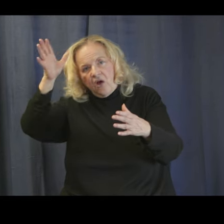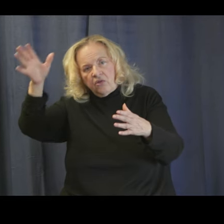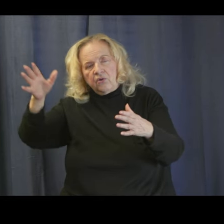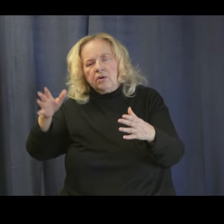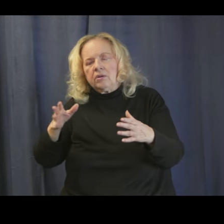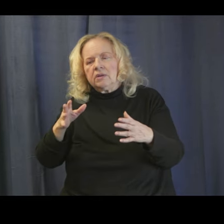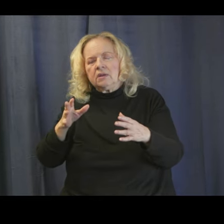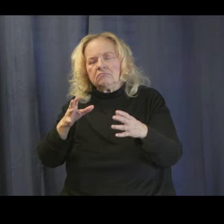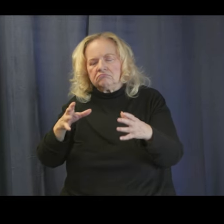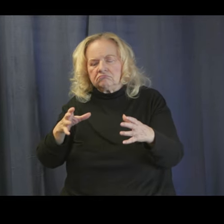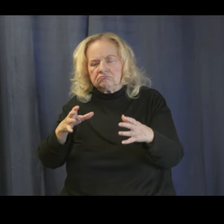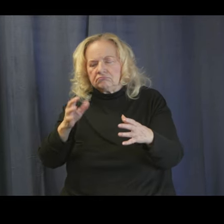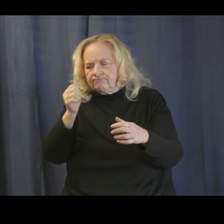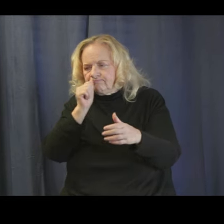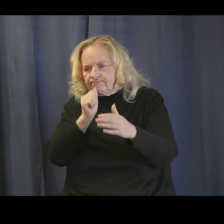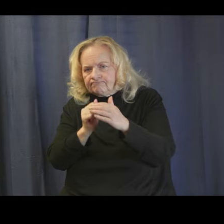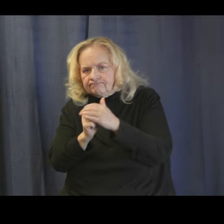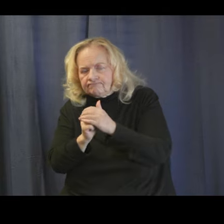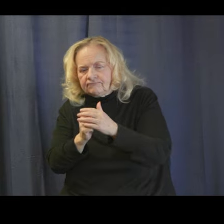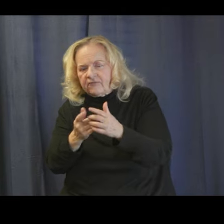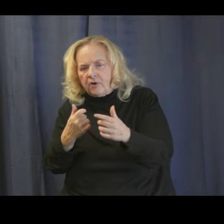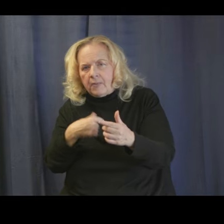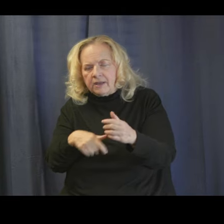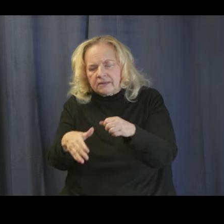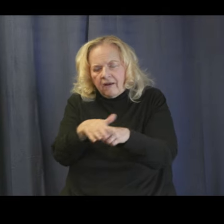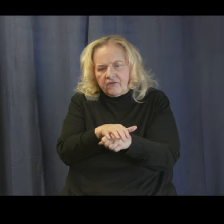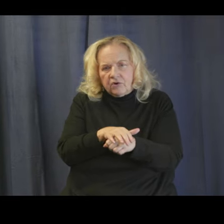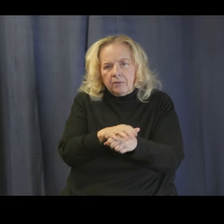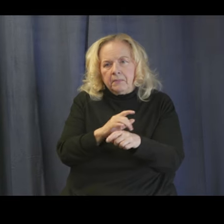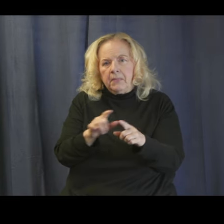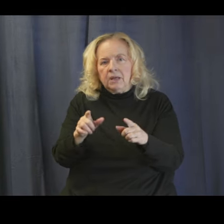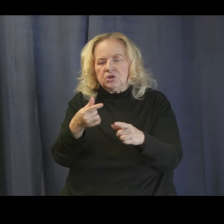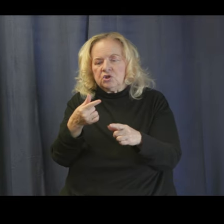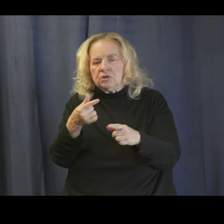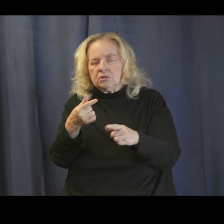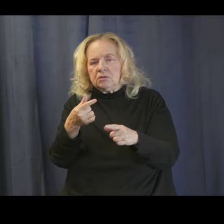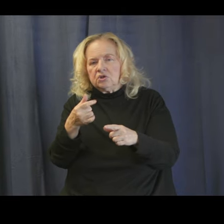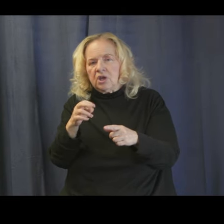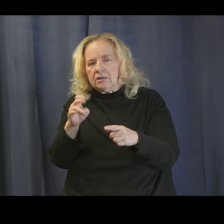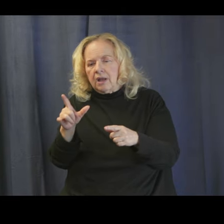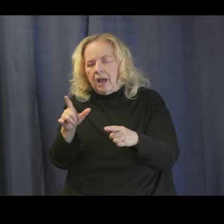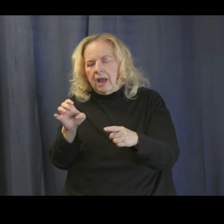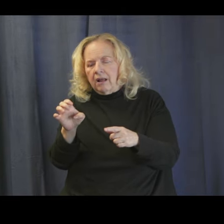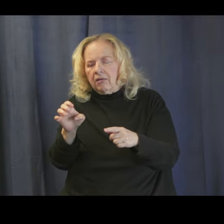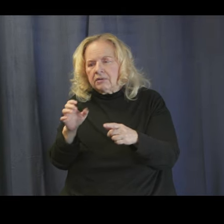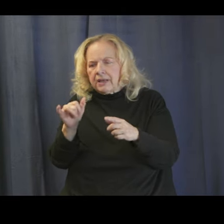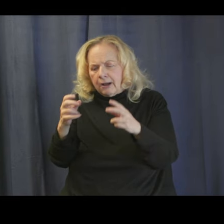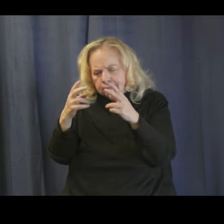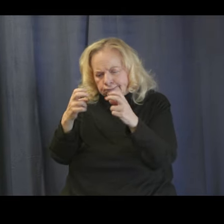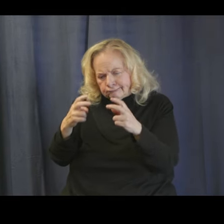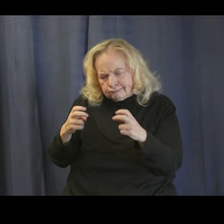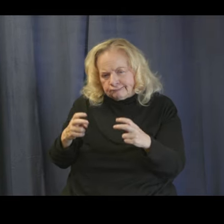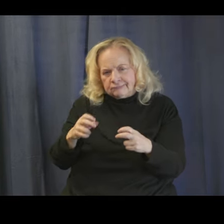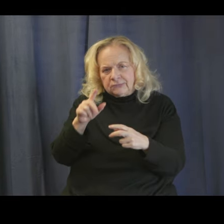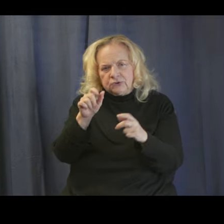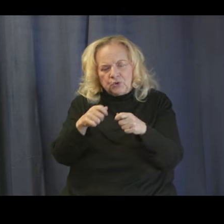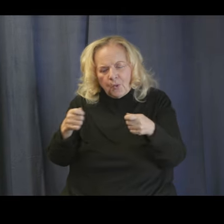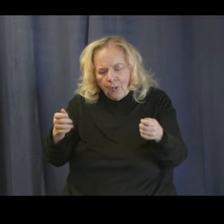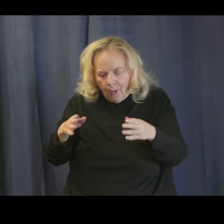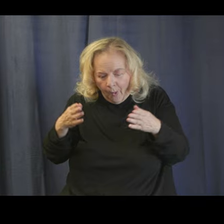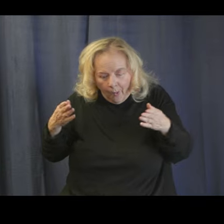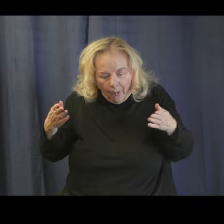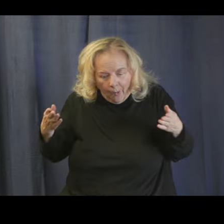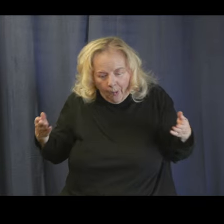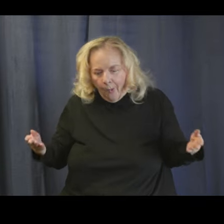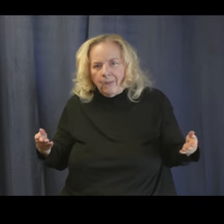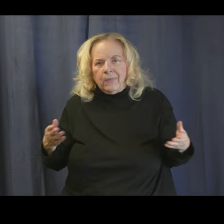The original sources have been hidden and buried from us, but as Gentiles, we're now digging into the Torah and we're